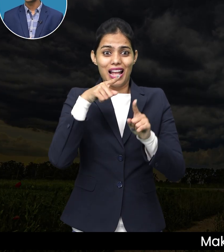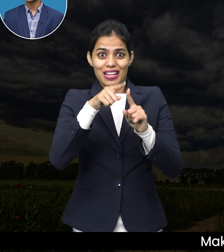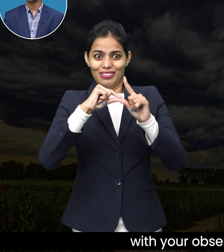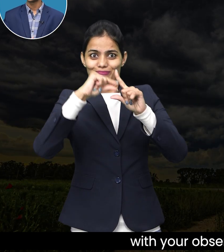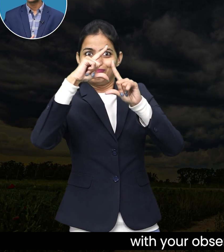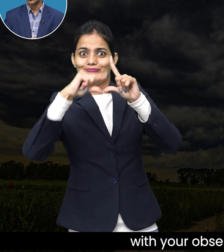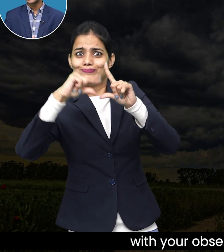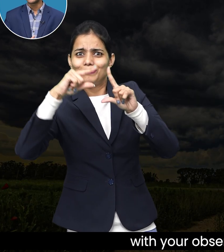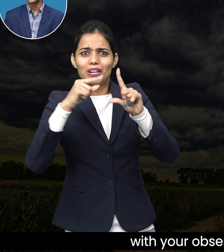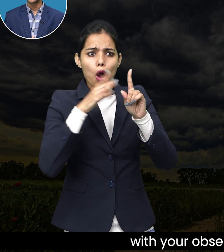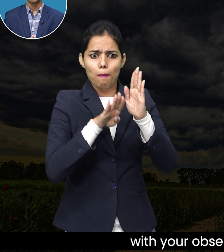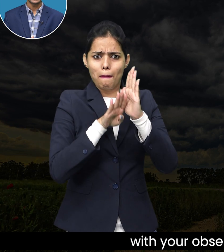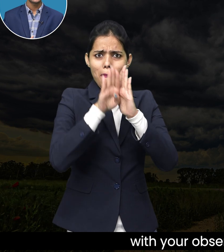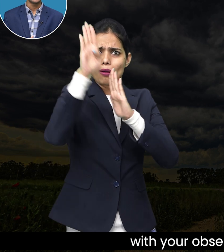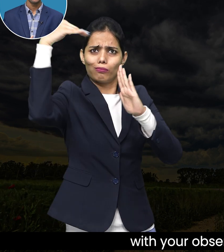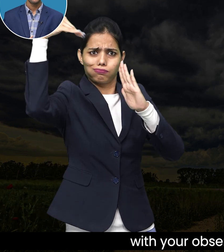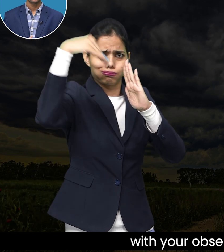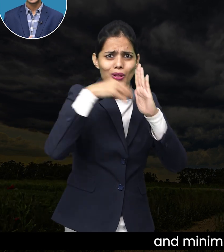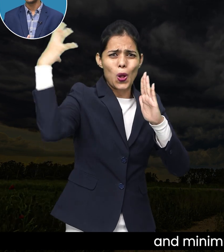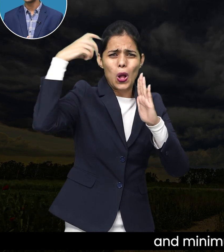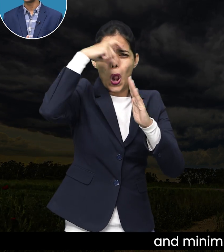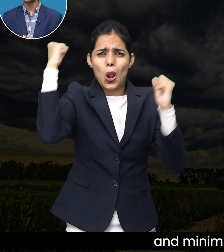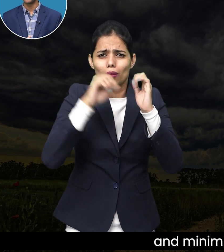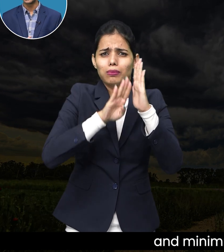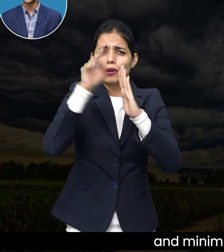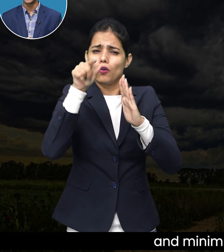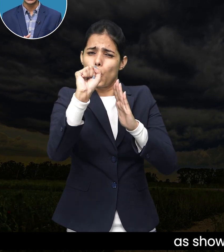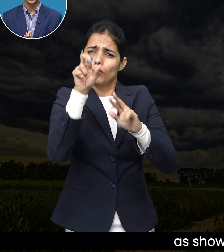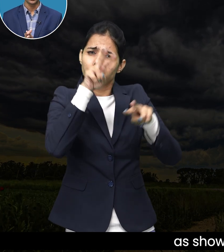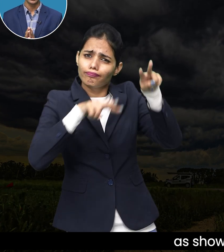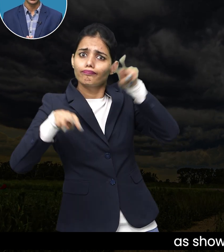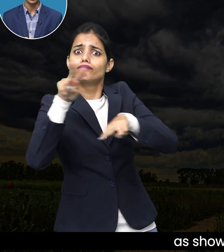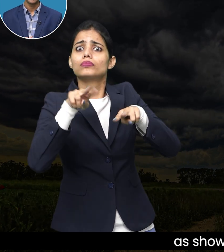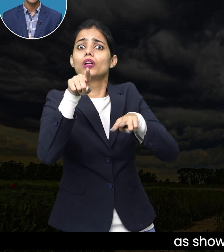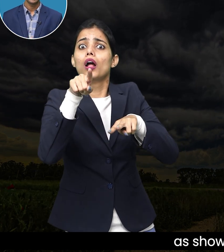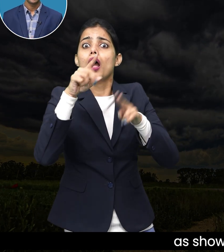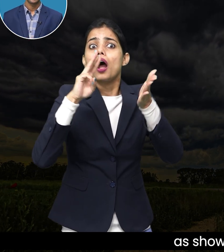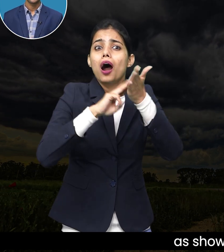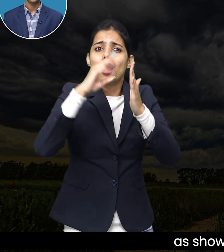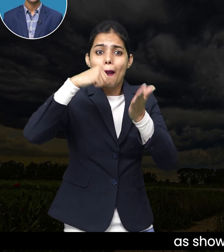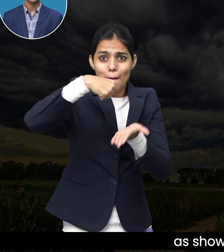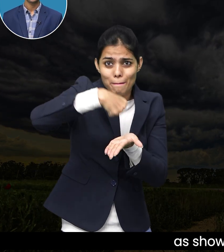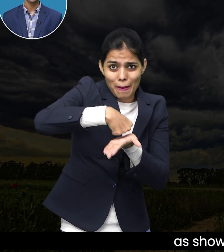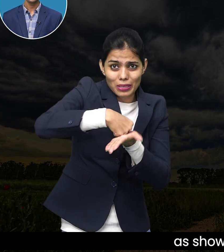Make a graph with the observations of maximum and minimum temperatures as shown in the figure.